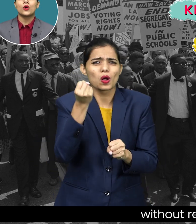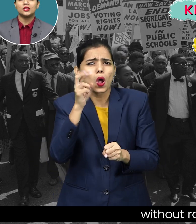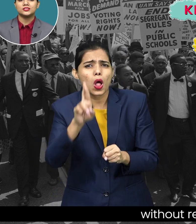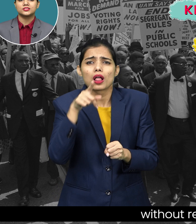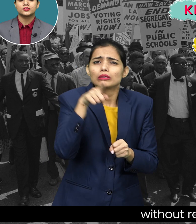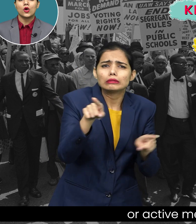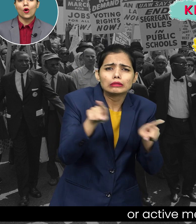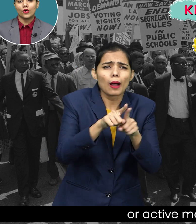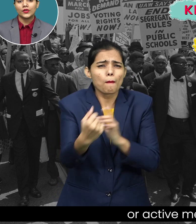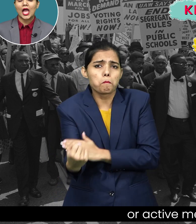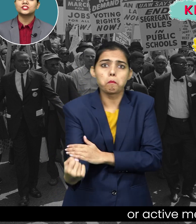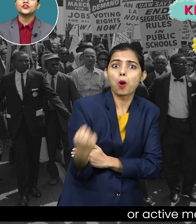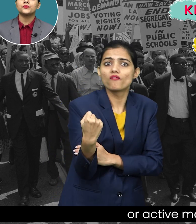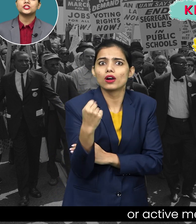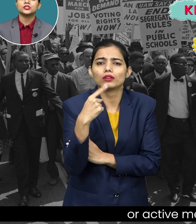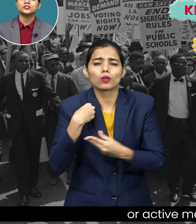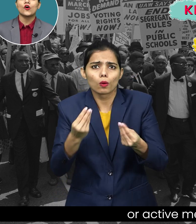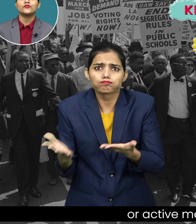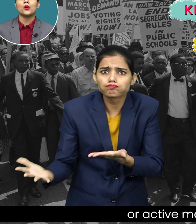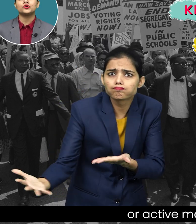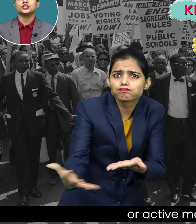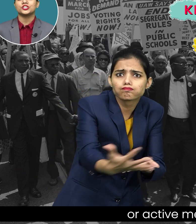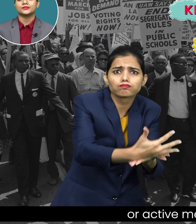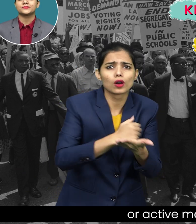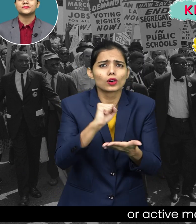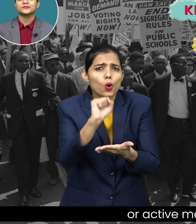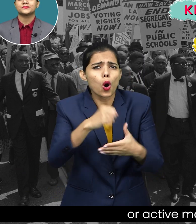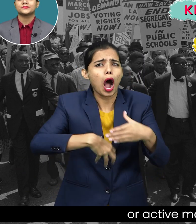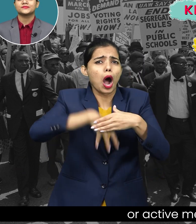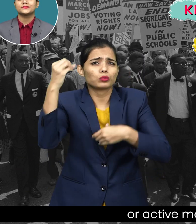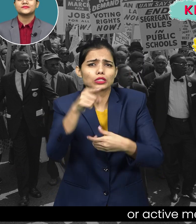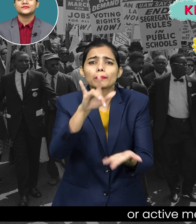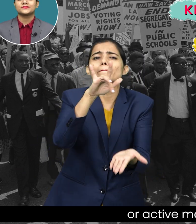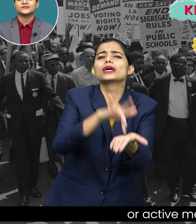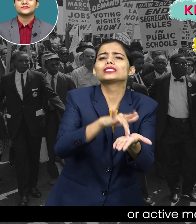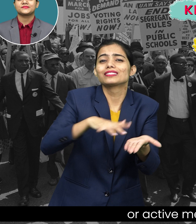to violence or active measures of opposition.